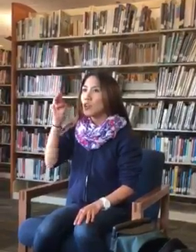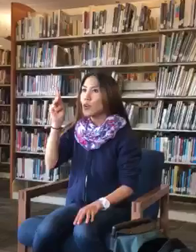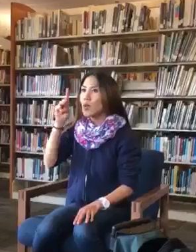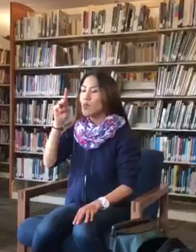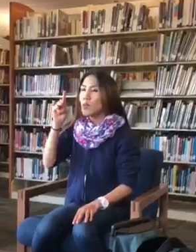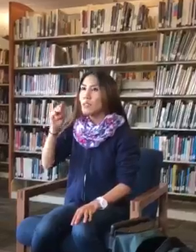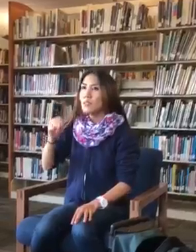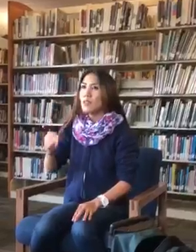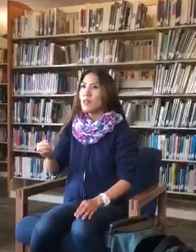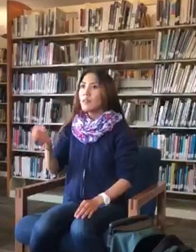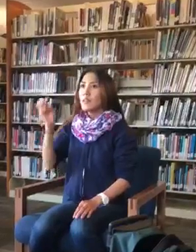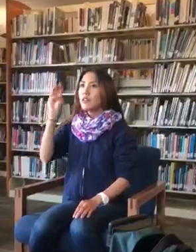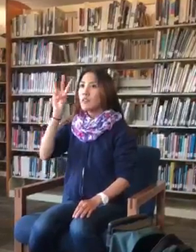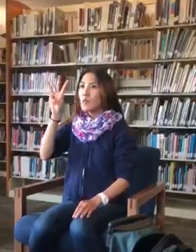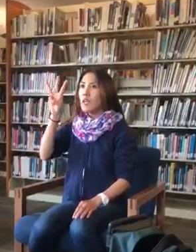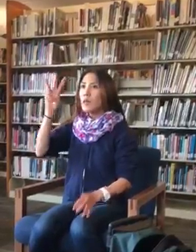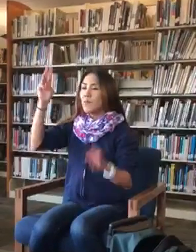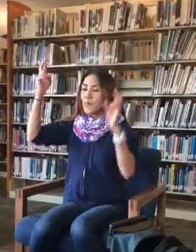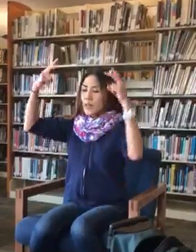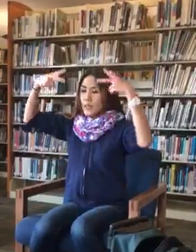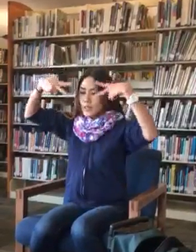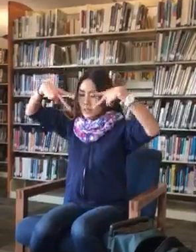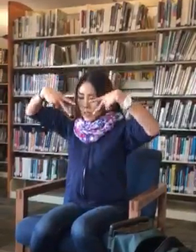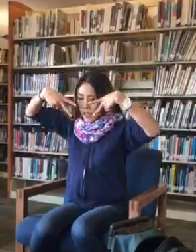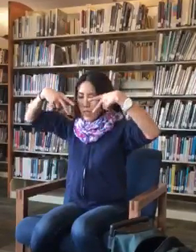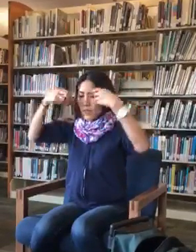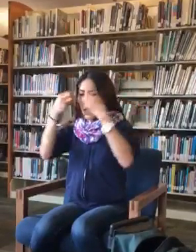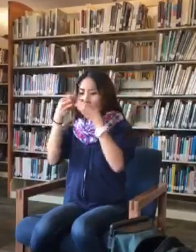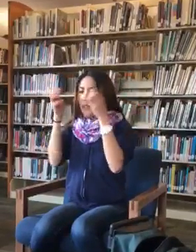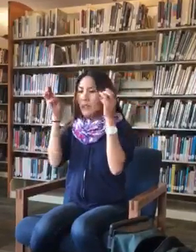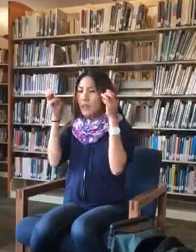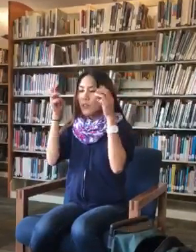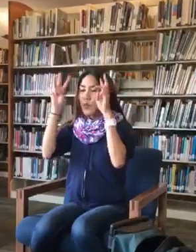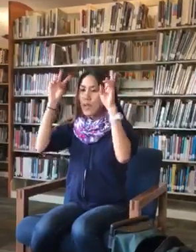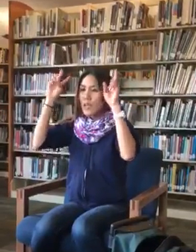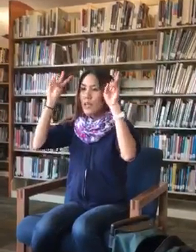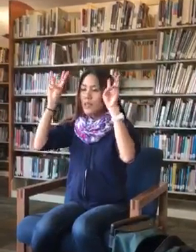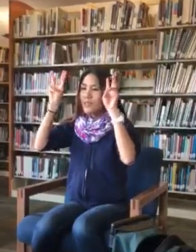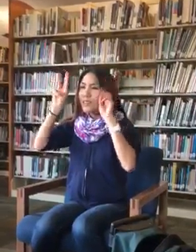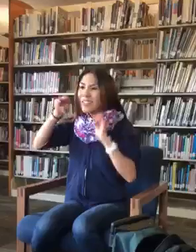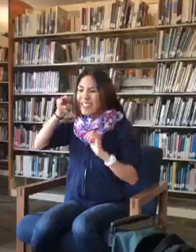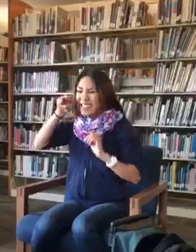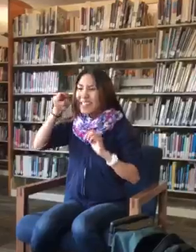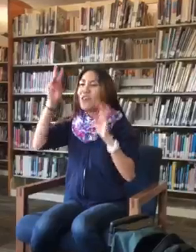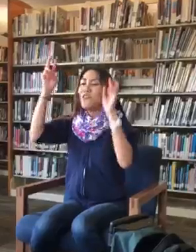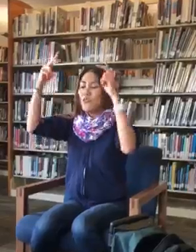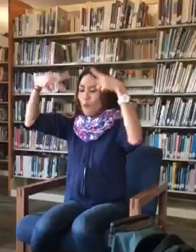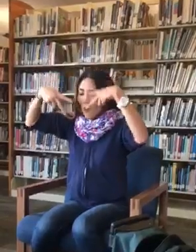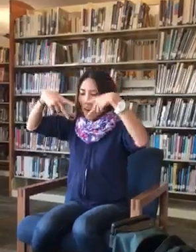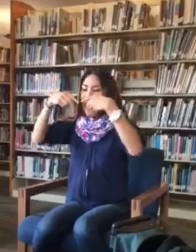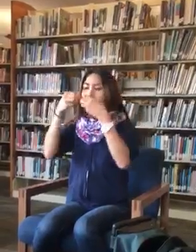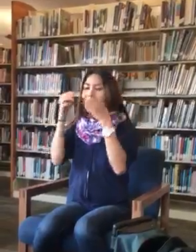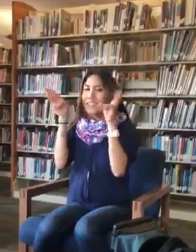extraocular eye movements. So that's 3, 6, and 3, 4, and